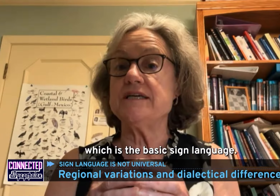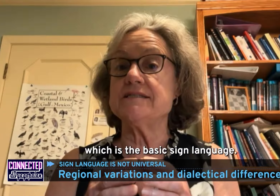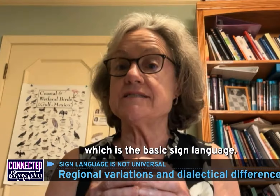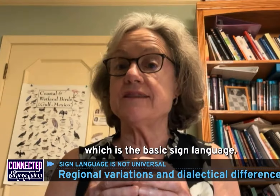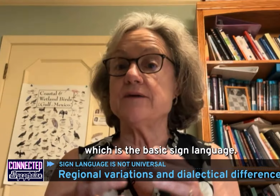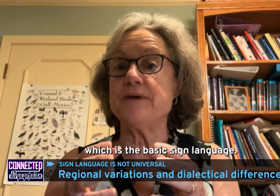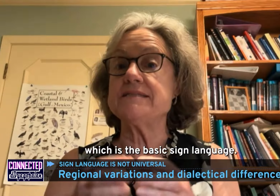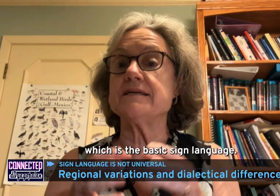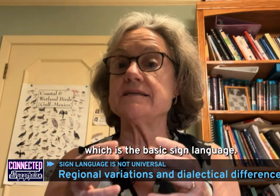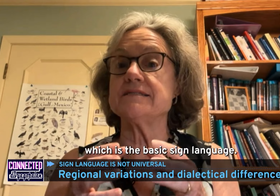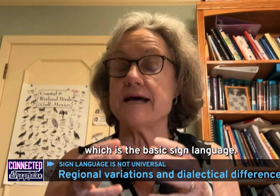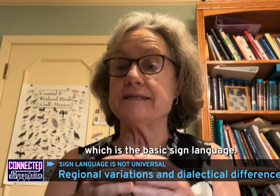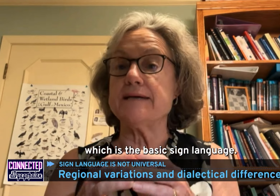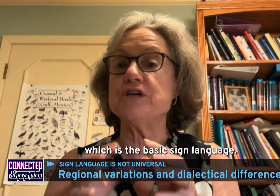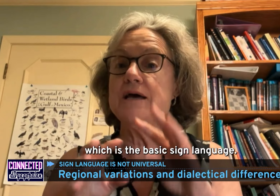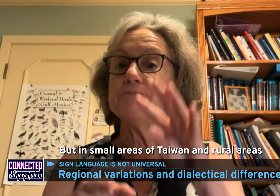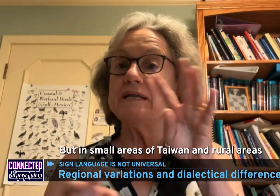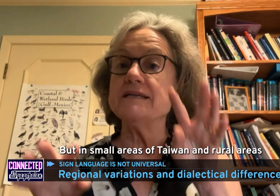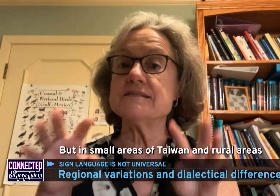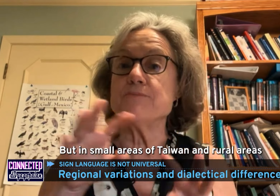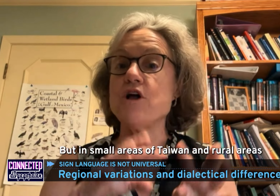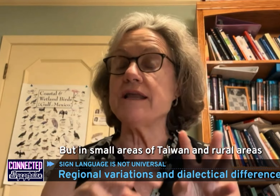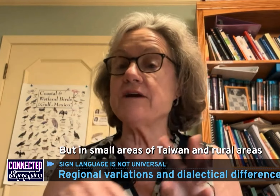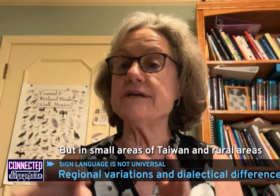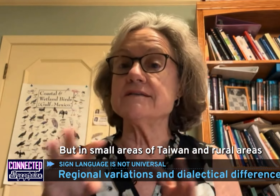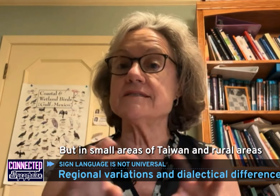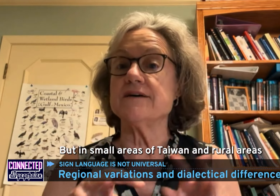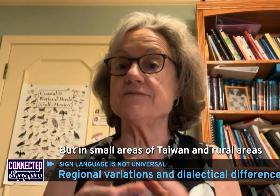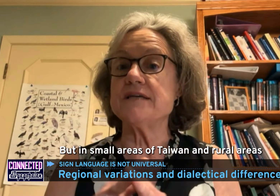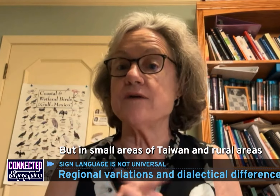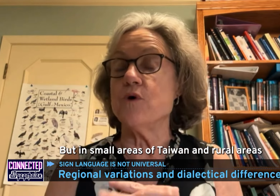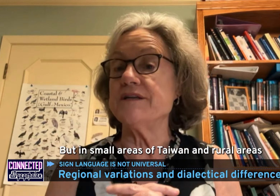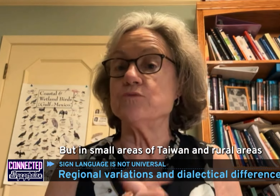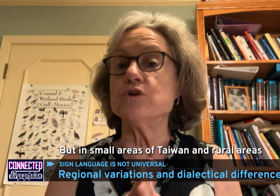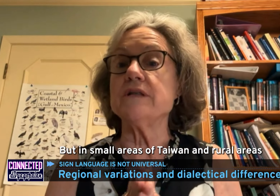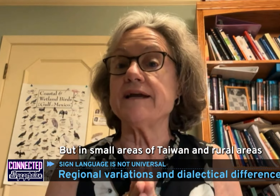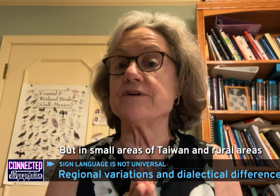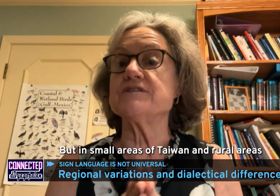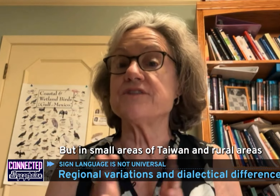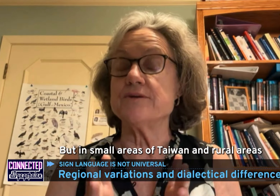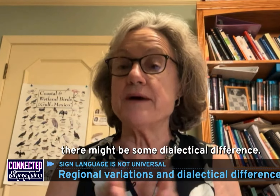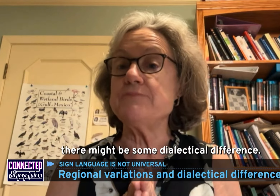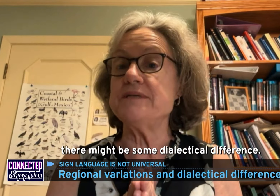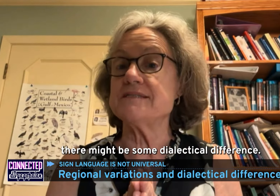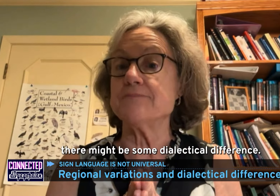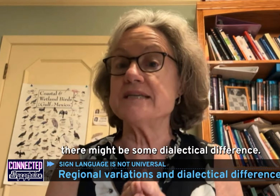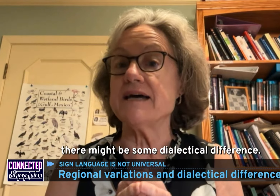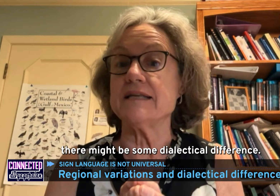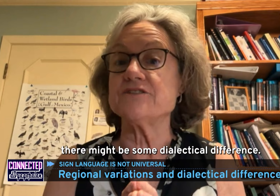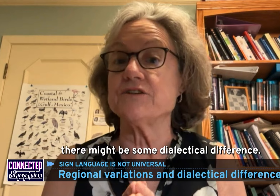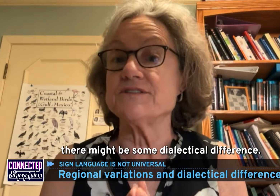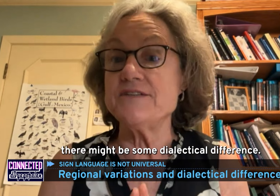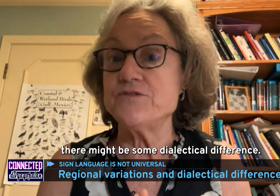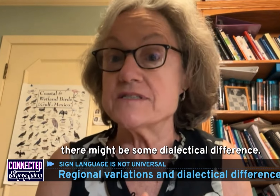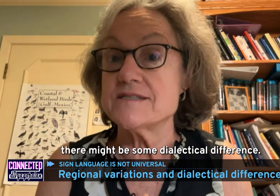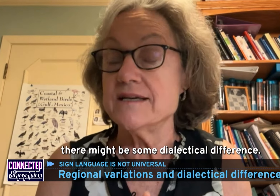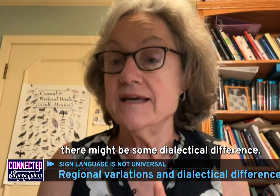is the basic sign language, but in small areas of Taiwan, in rural areas, there might be some dialectical difference.